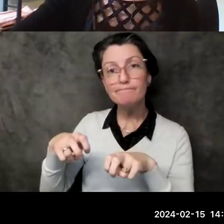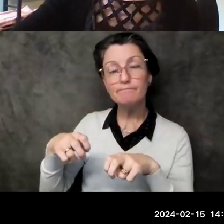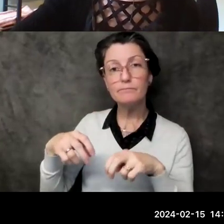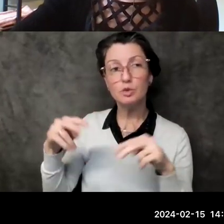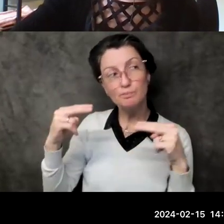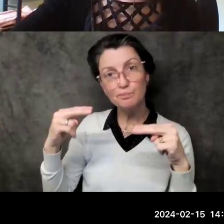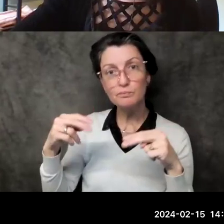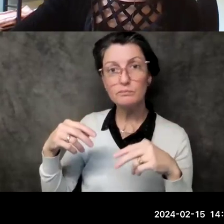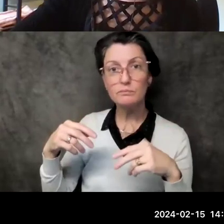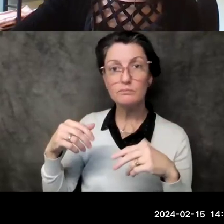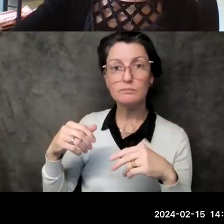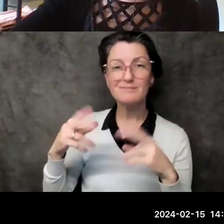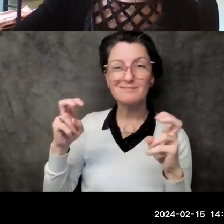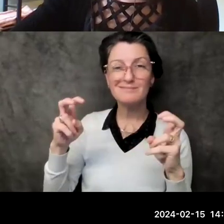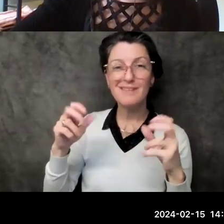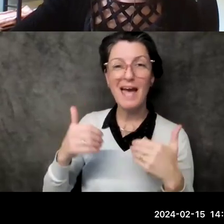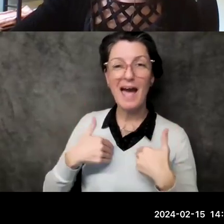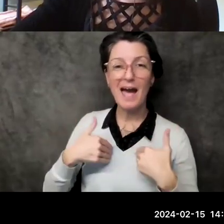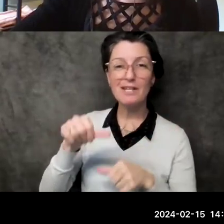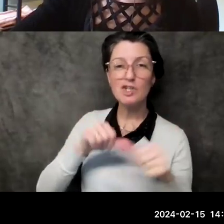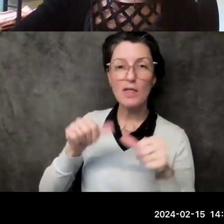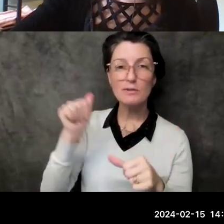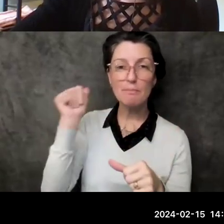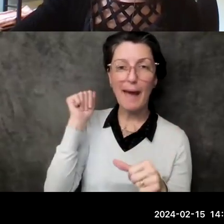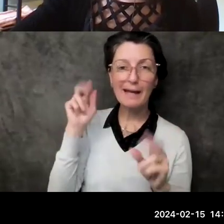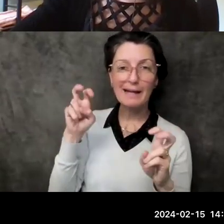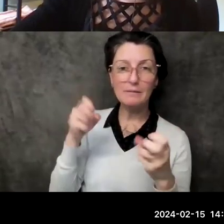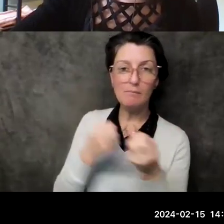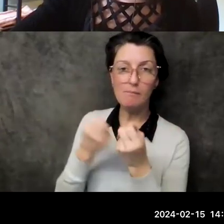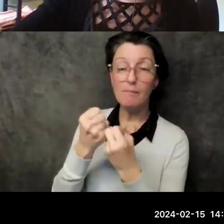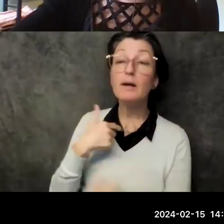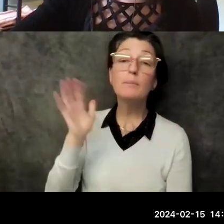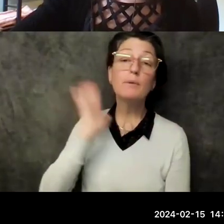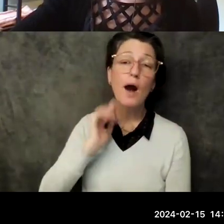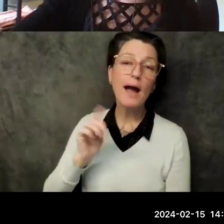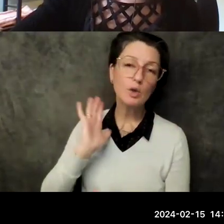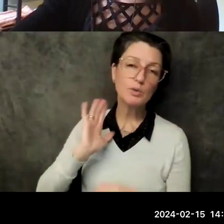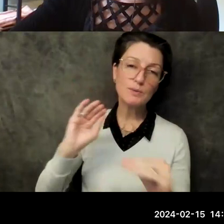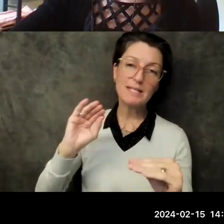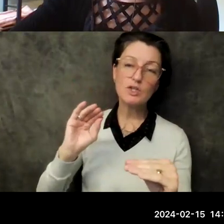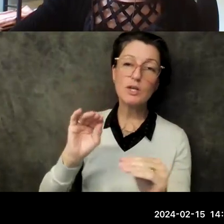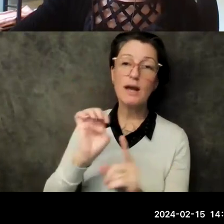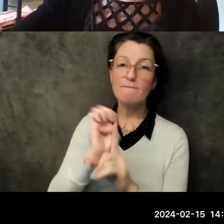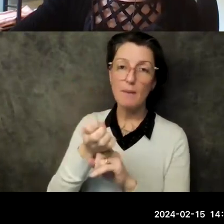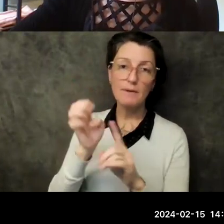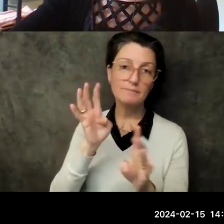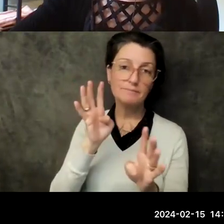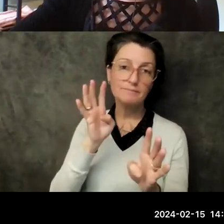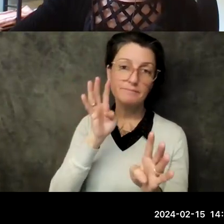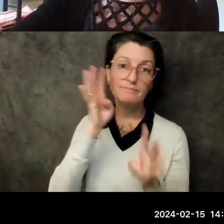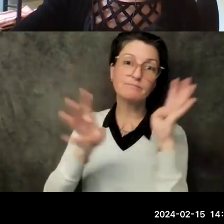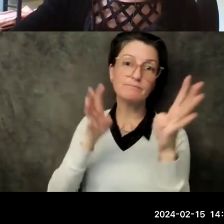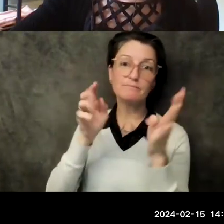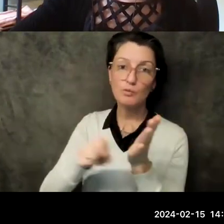So like an example of that is, I used to teach a environmental creative writing class. And so students wrote about all